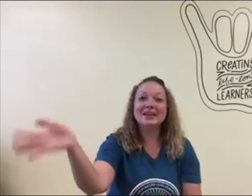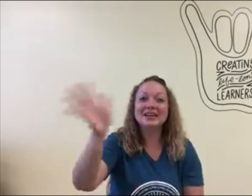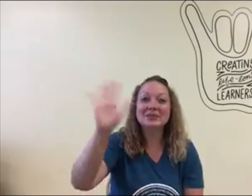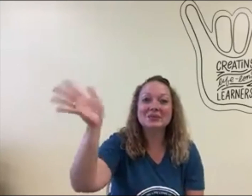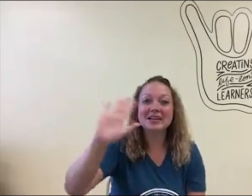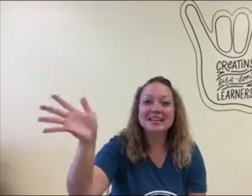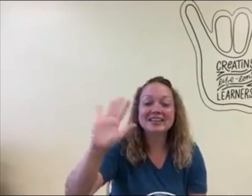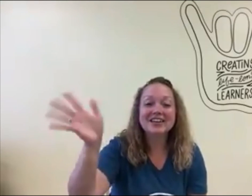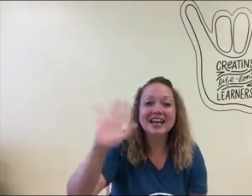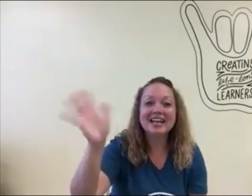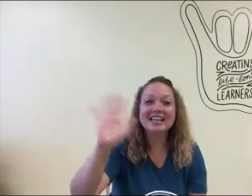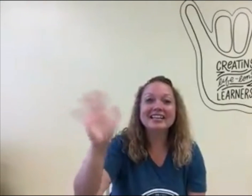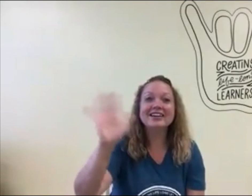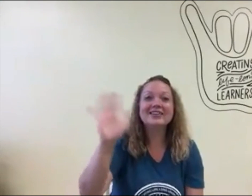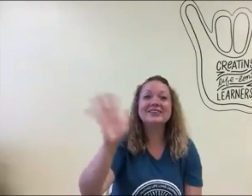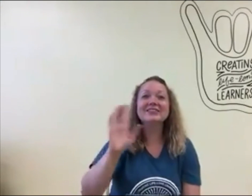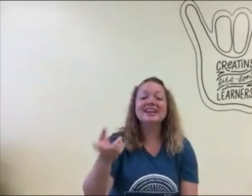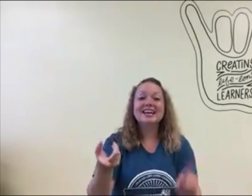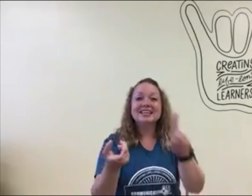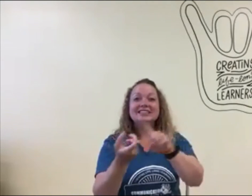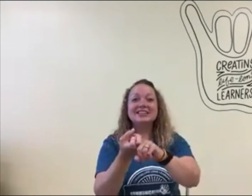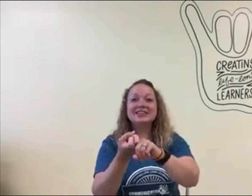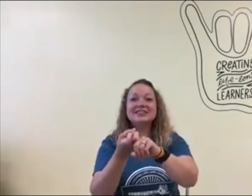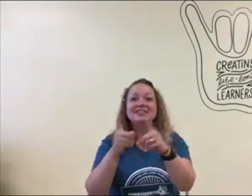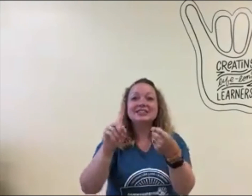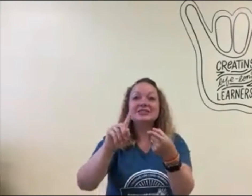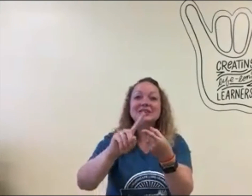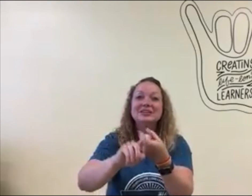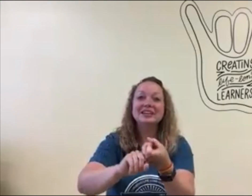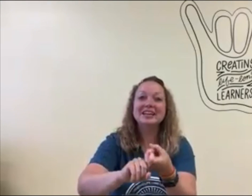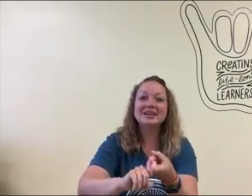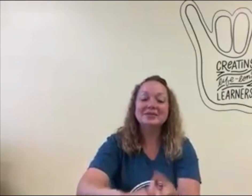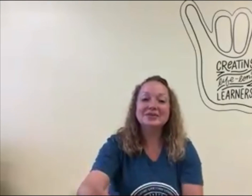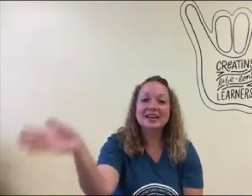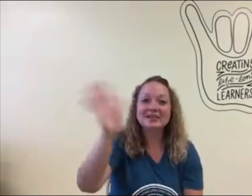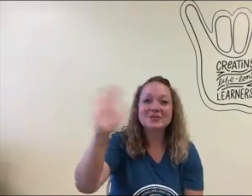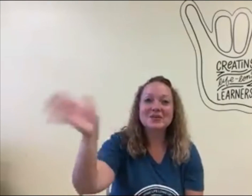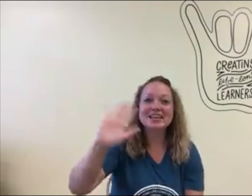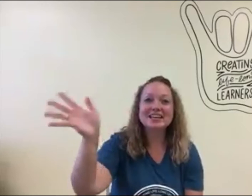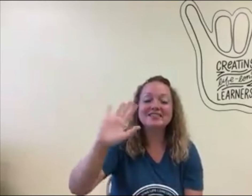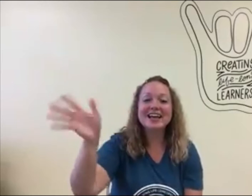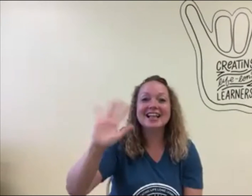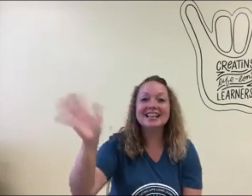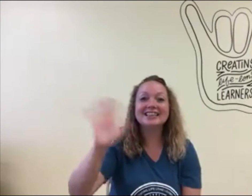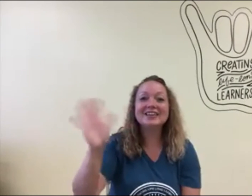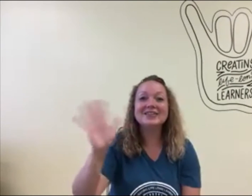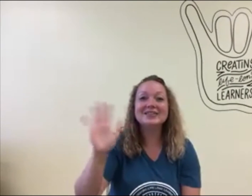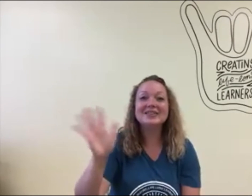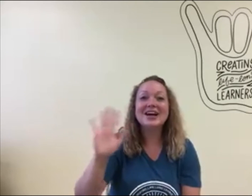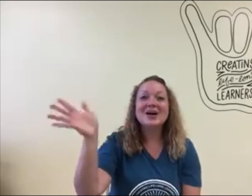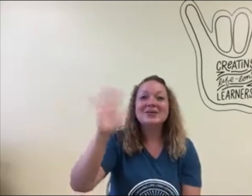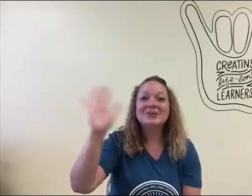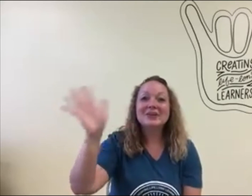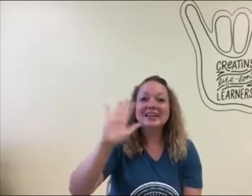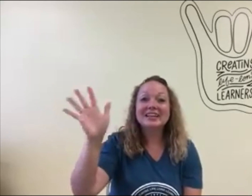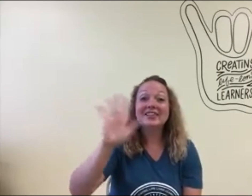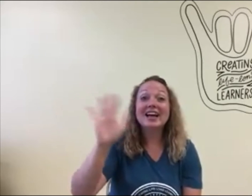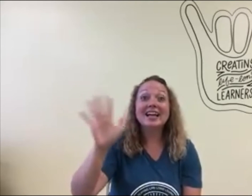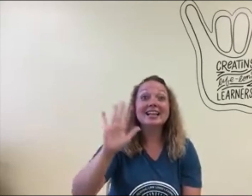and wave hello. Turn to your neighbor and wave hello. Wave